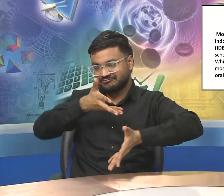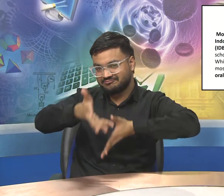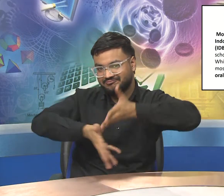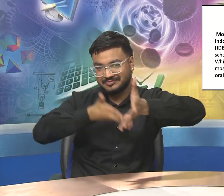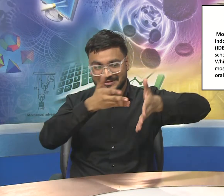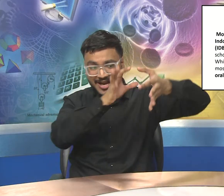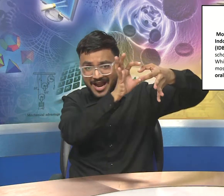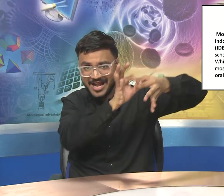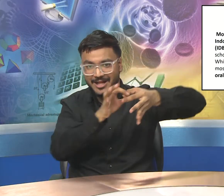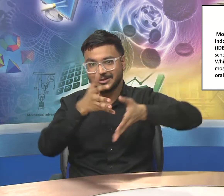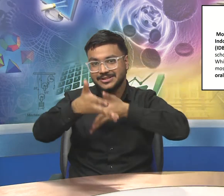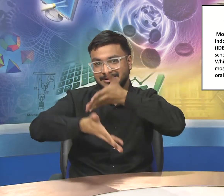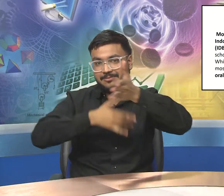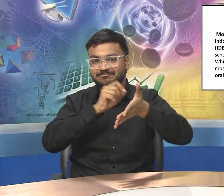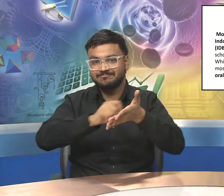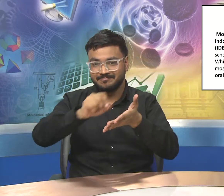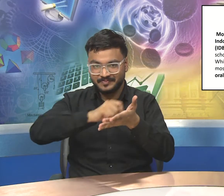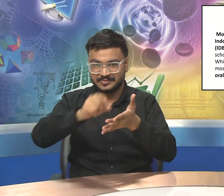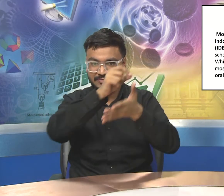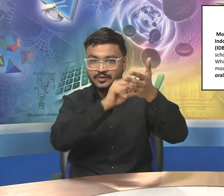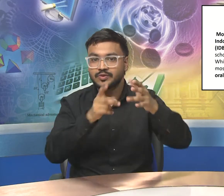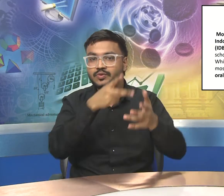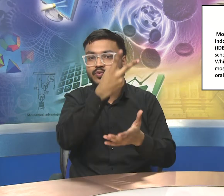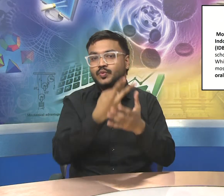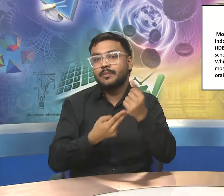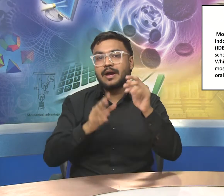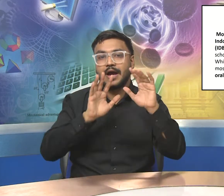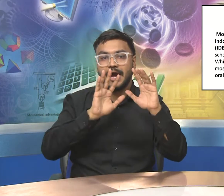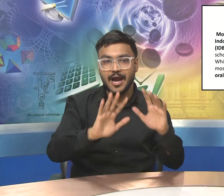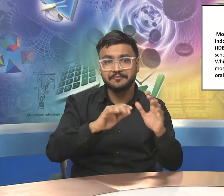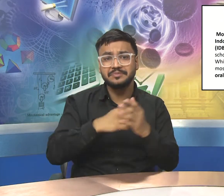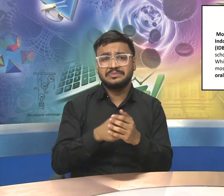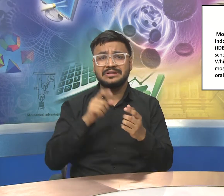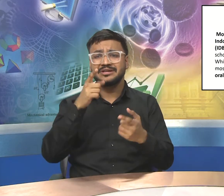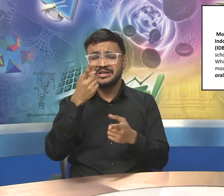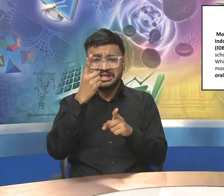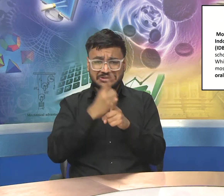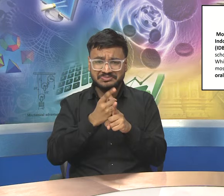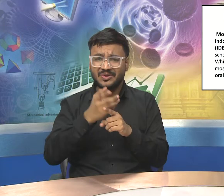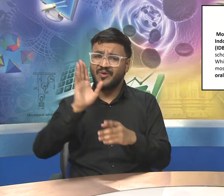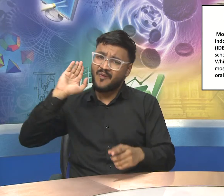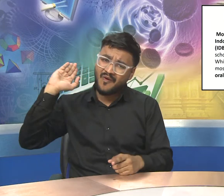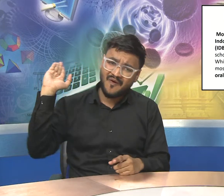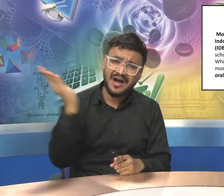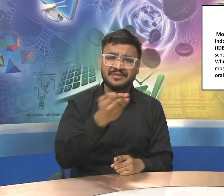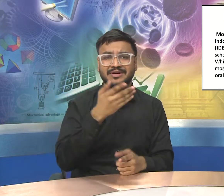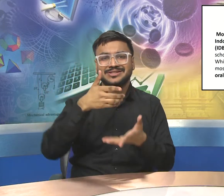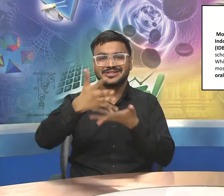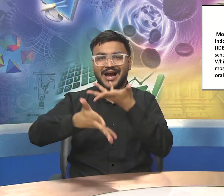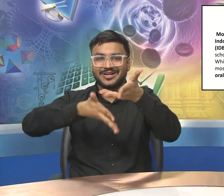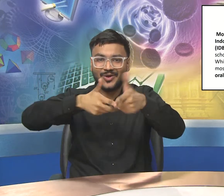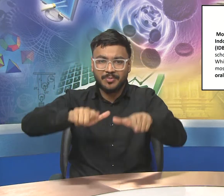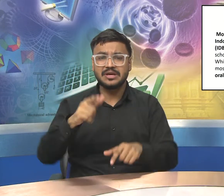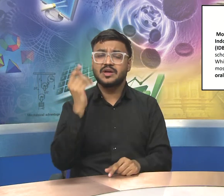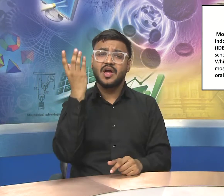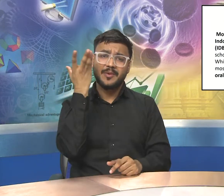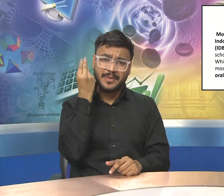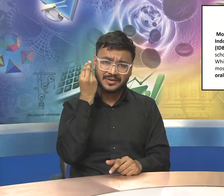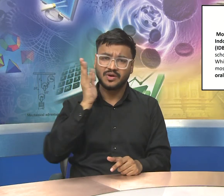While this school offers education in sign language, most other deaf schools have only been following an